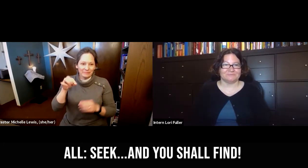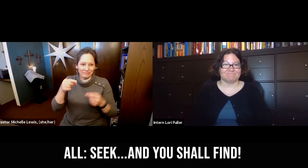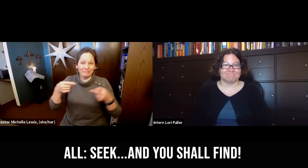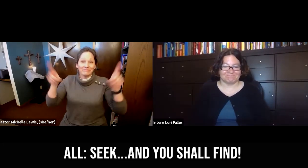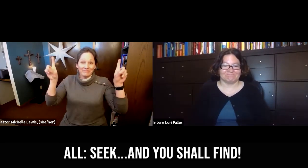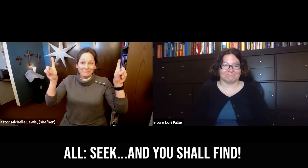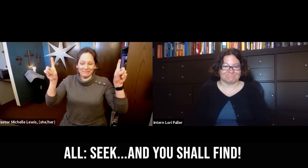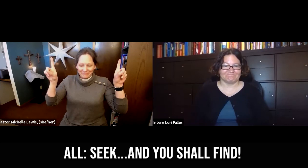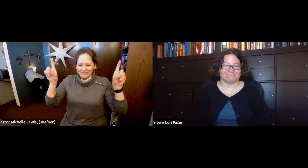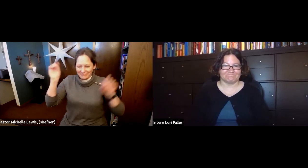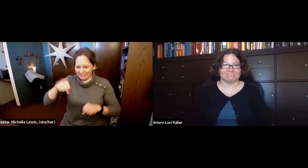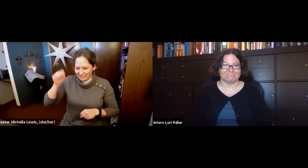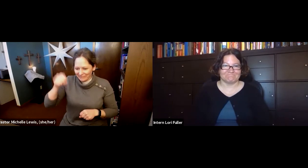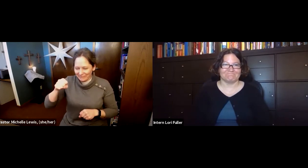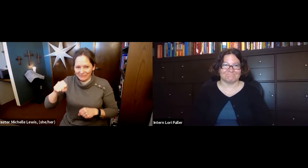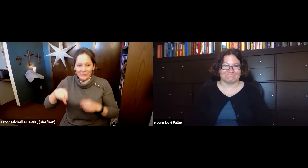you shall find.